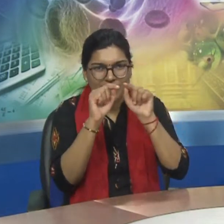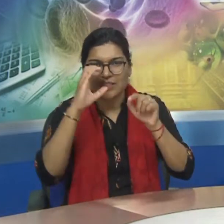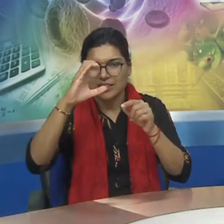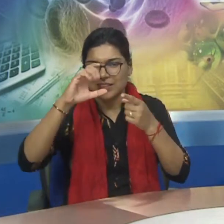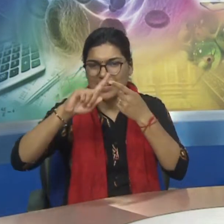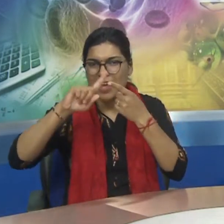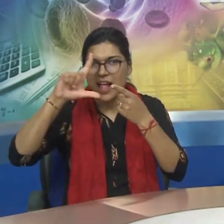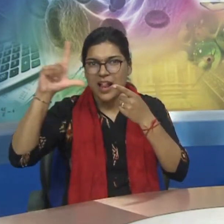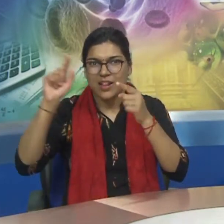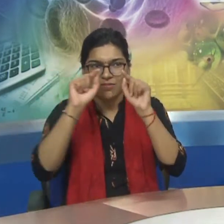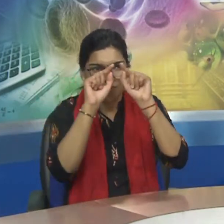Question 2.